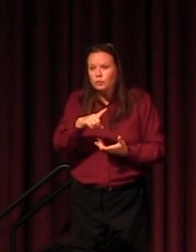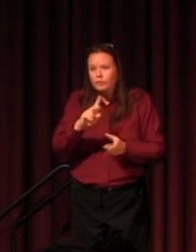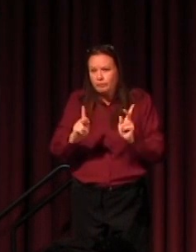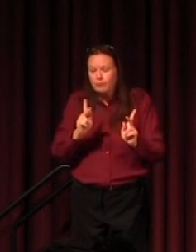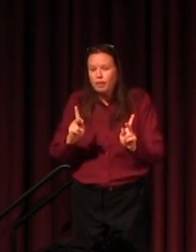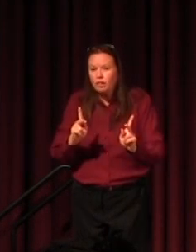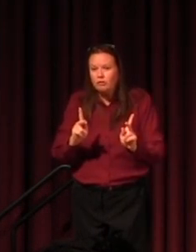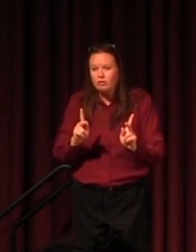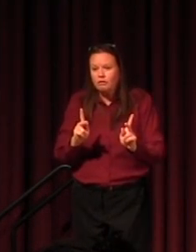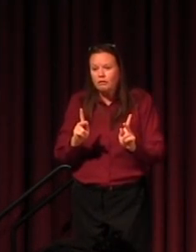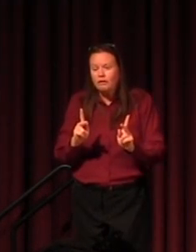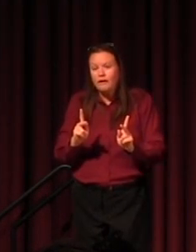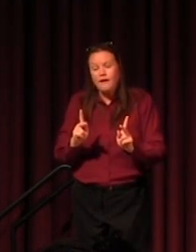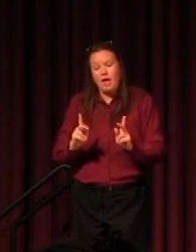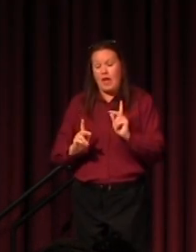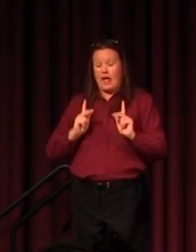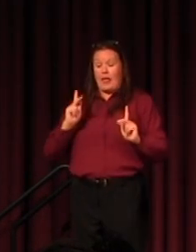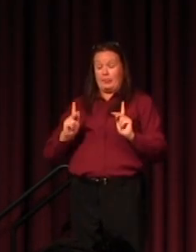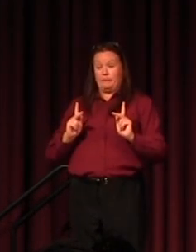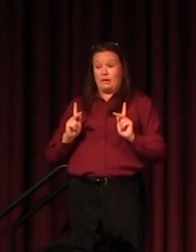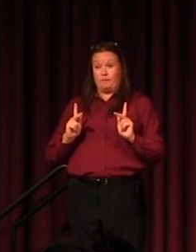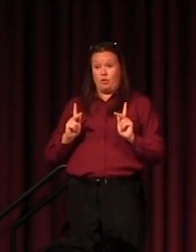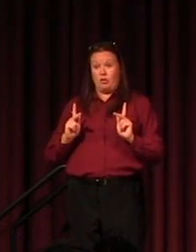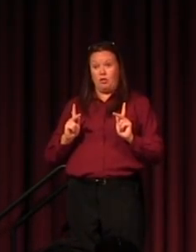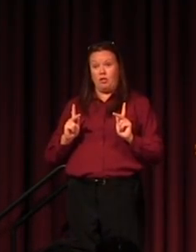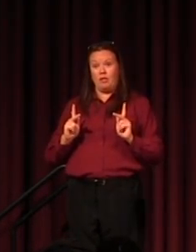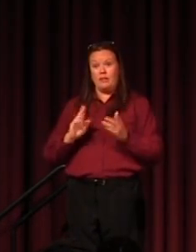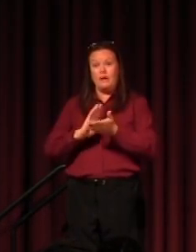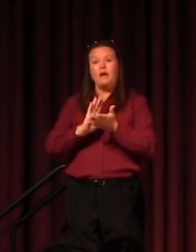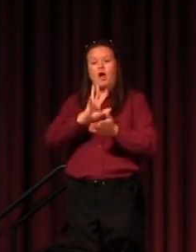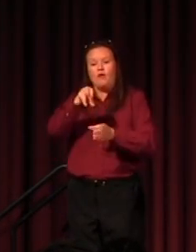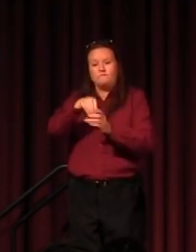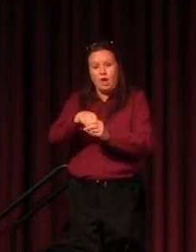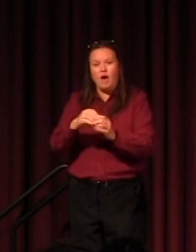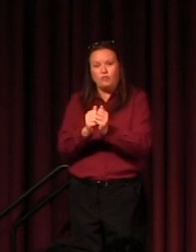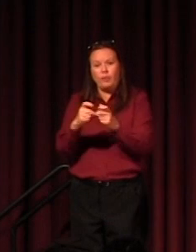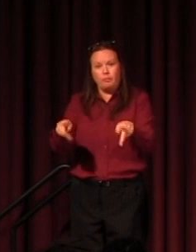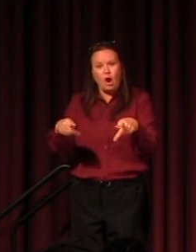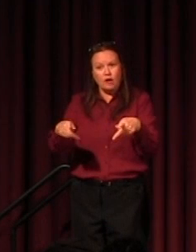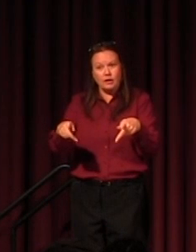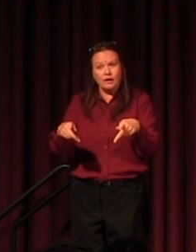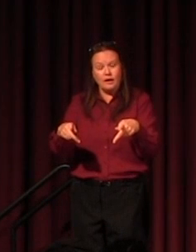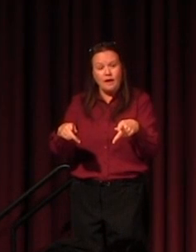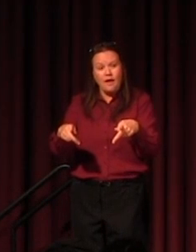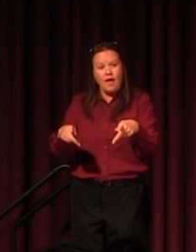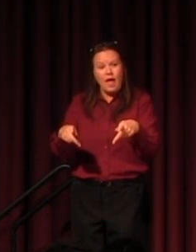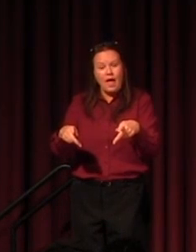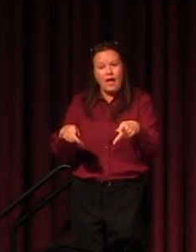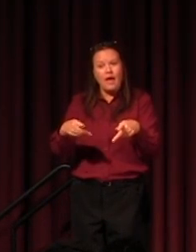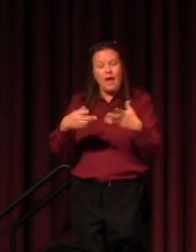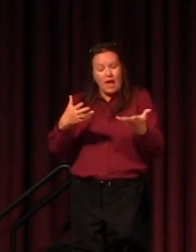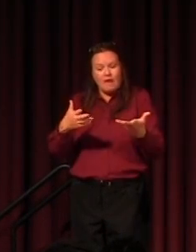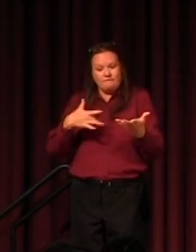And the people at the party, if they see themselves also as hosts of the party, we will have a much better party.